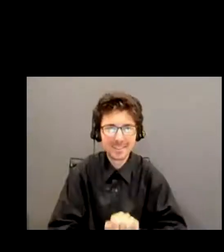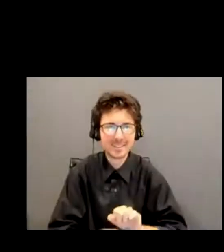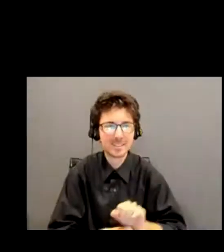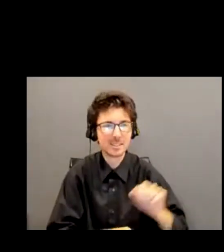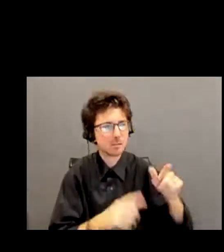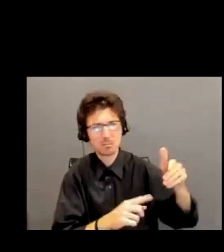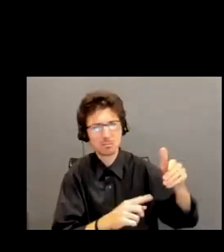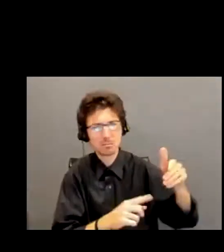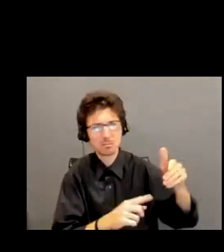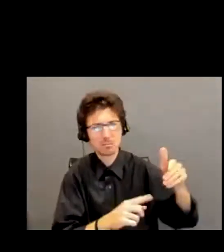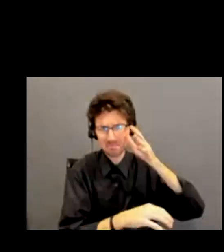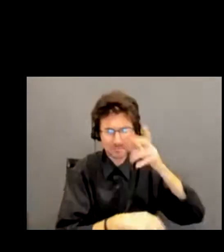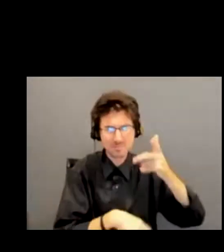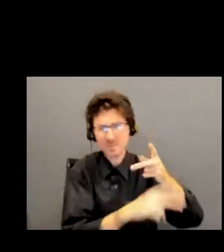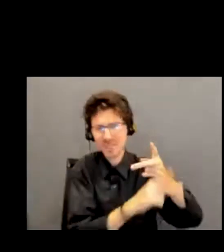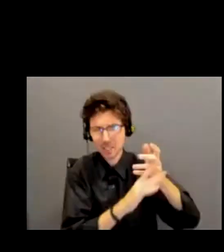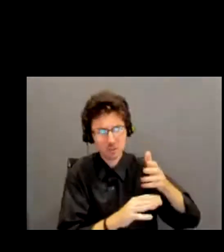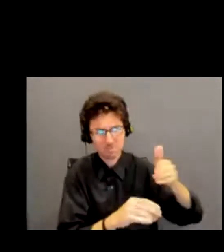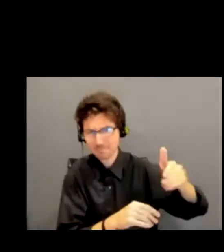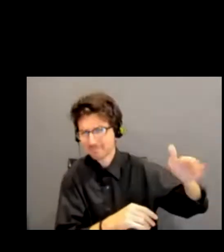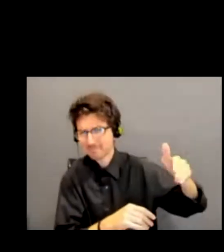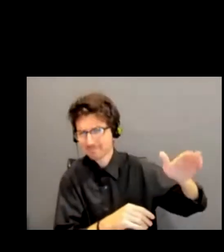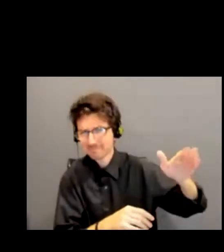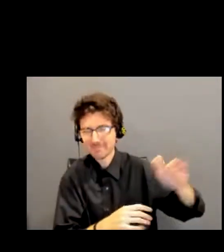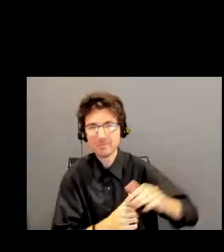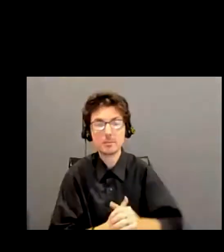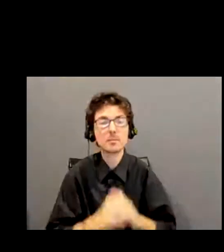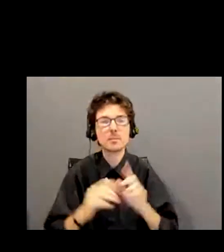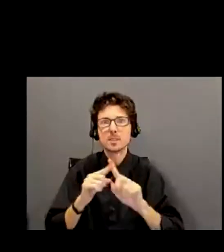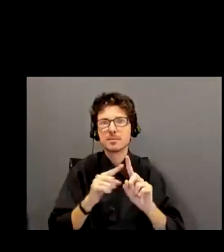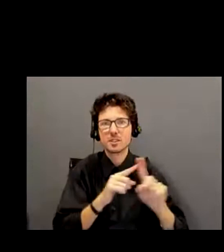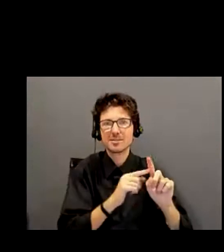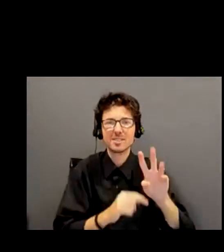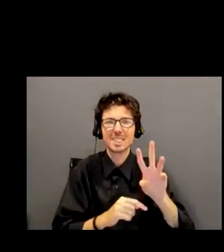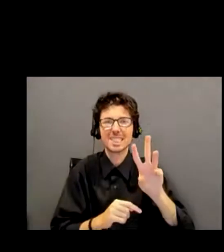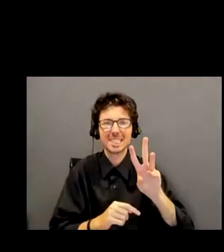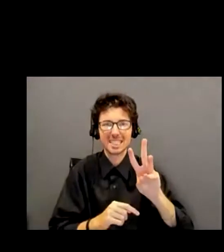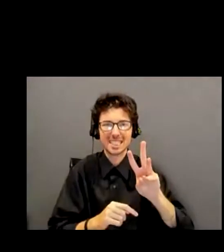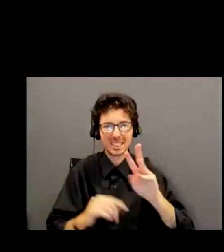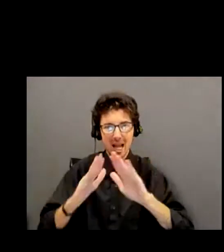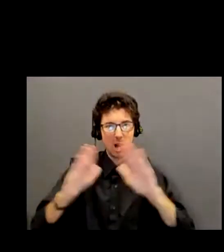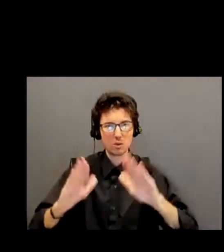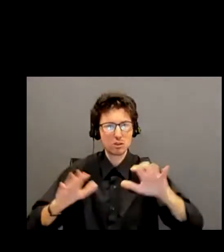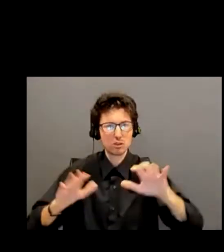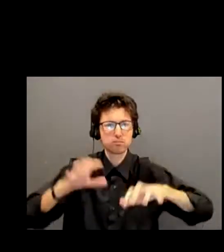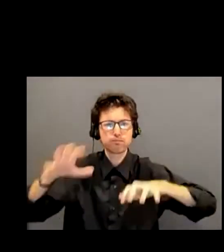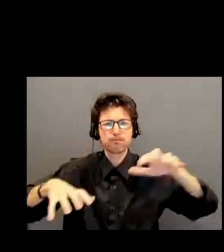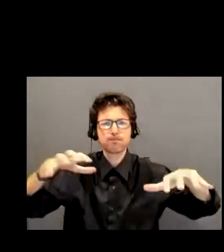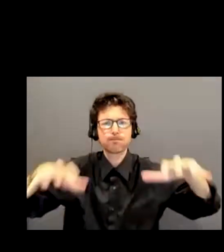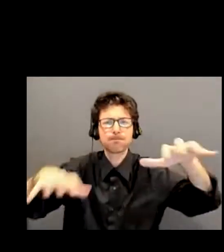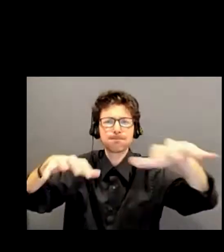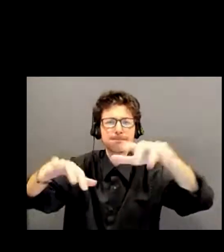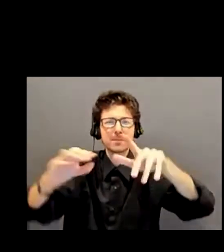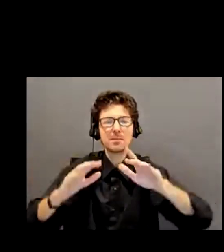So Bet HaGalgalim has different houses all over Israel. There are 6 physical houses. 4 are